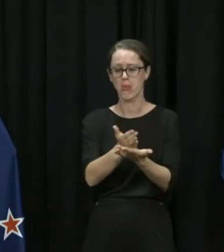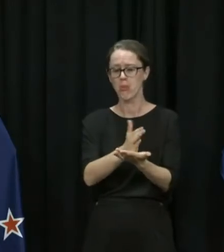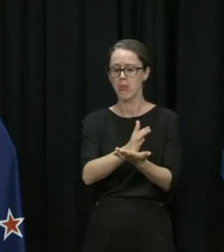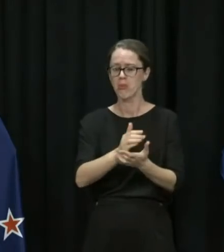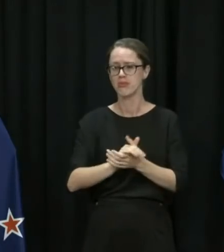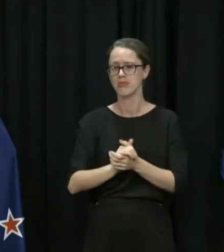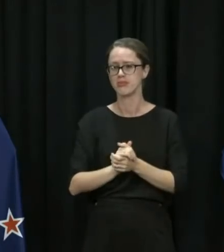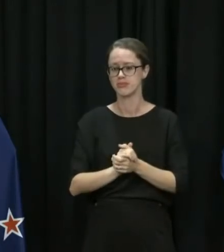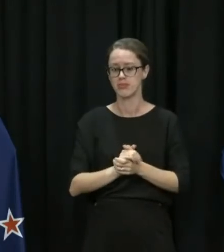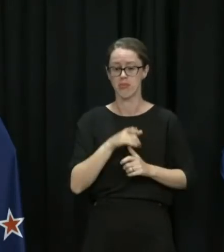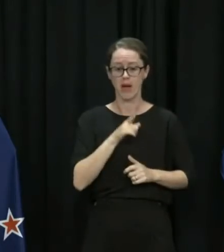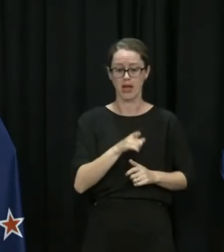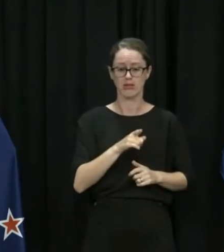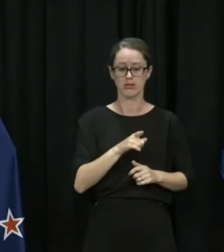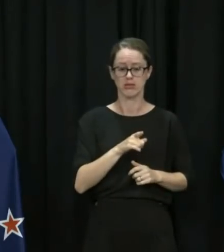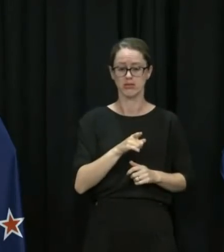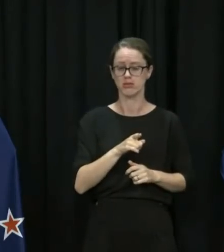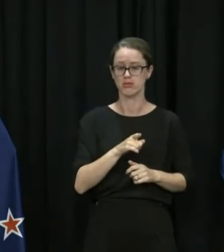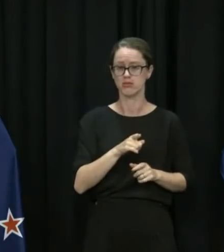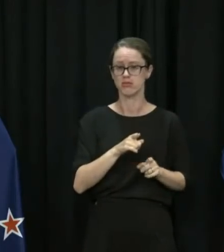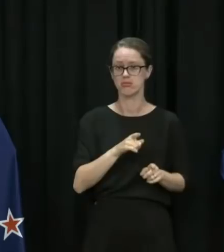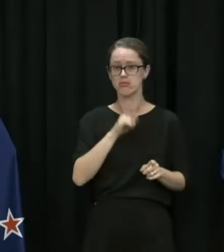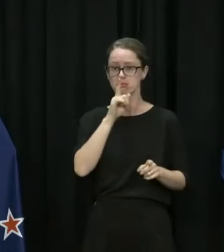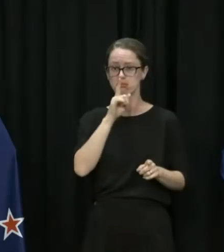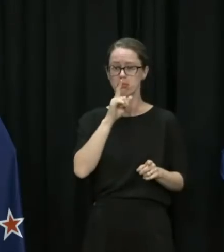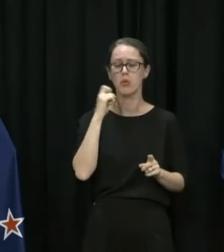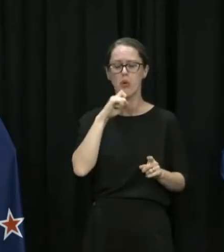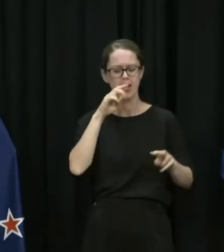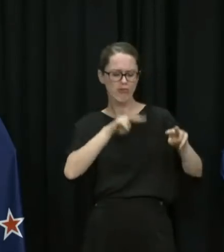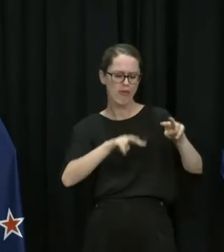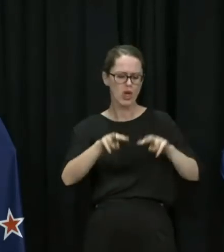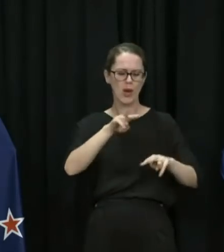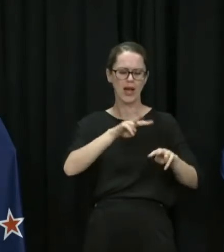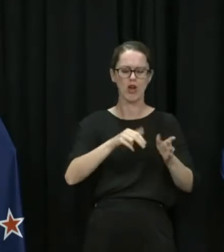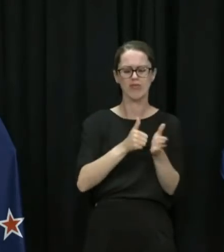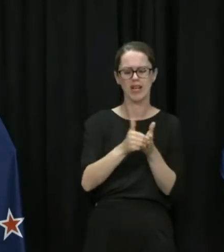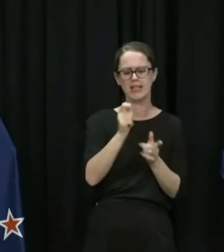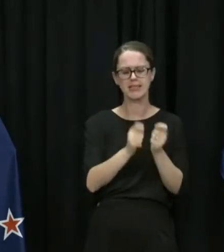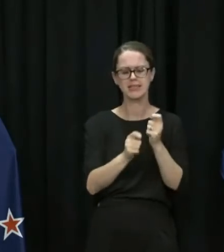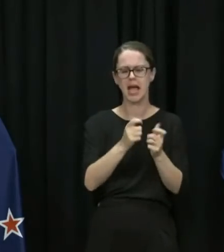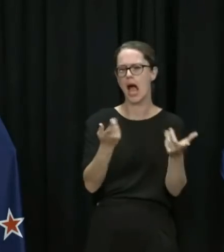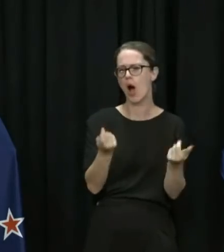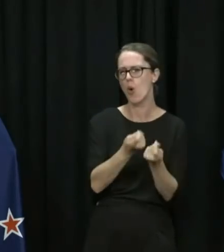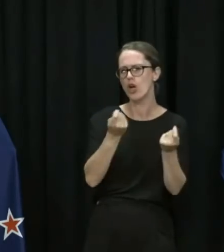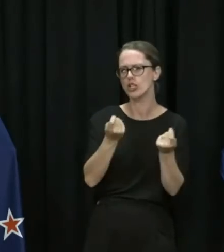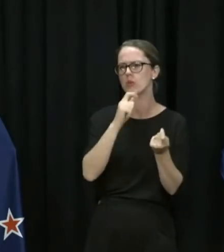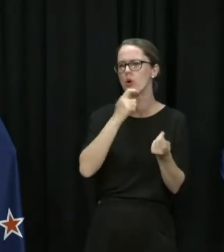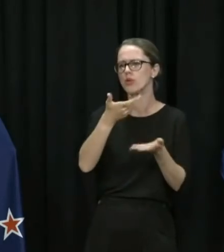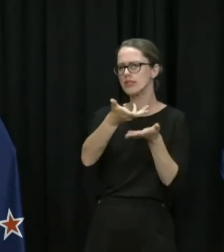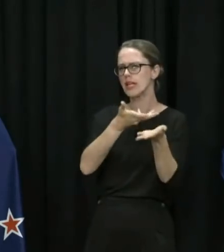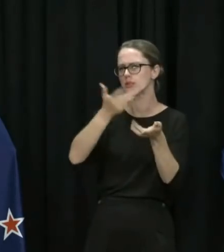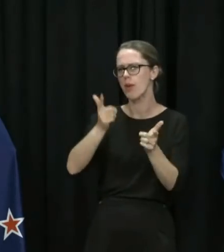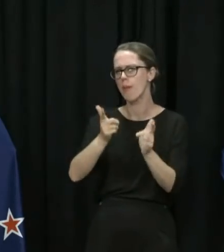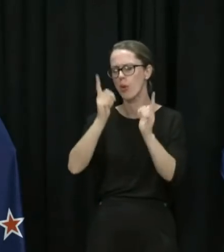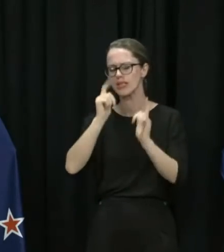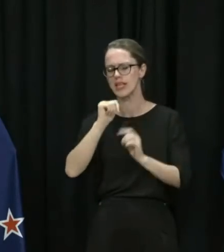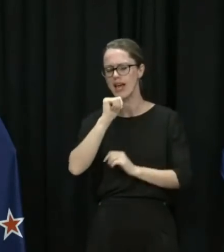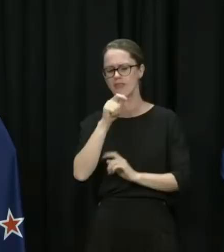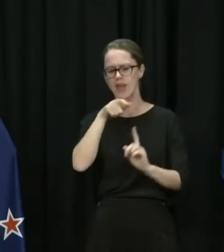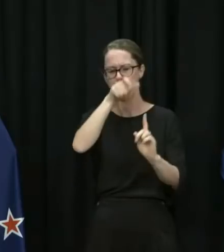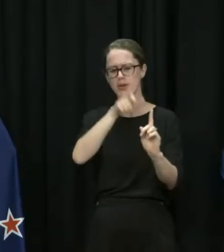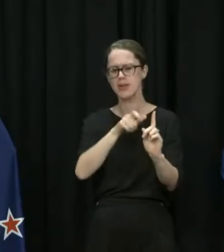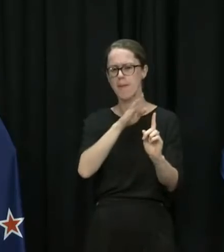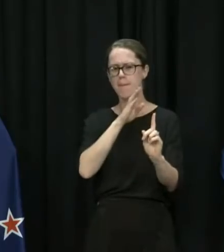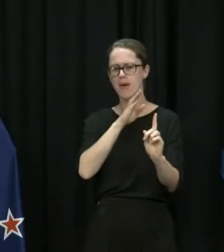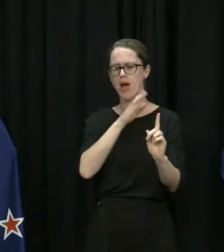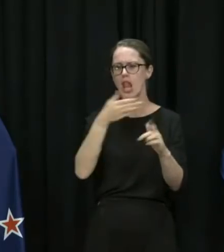that those regimes should be maintained, and that's something that we will be entering into discussions with employers around, making sure that if an employee misses